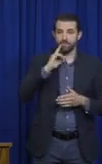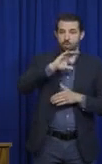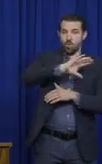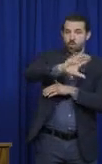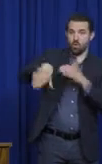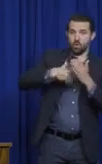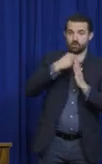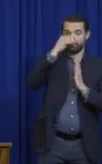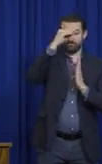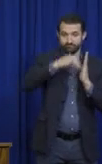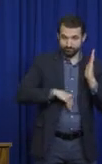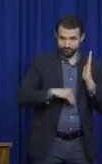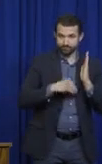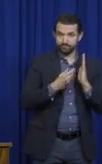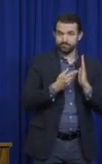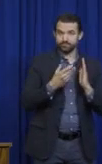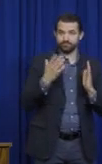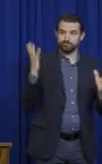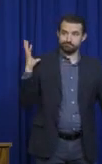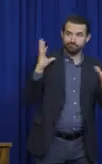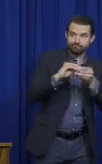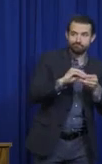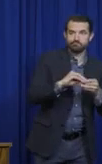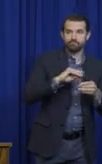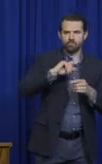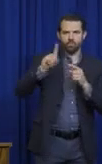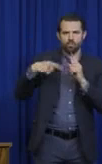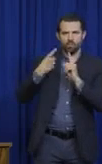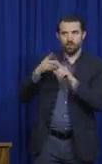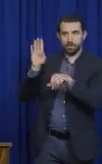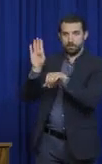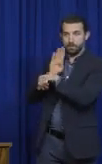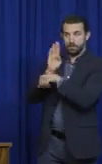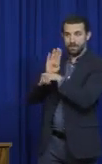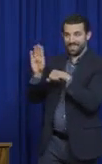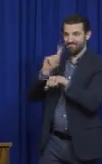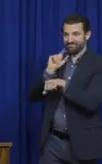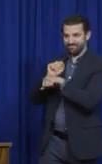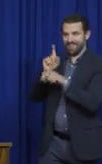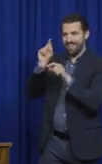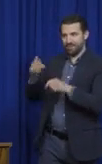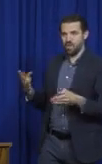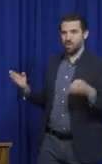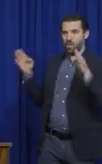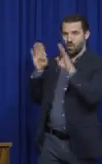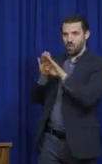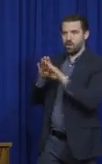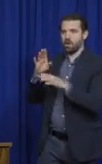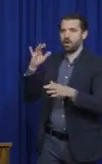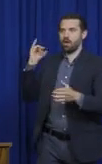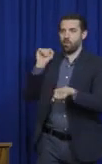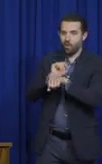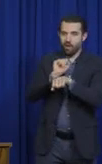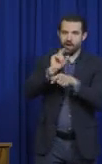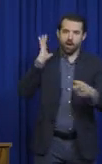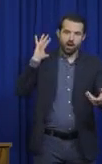date of the business closure or job separation caused by COVID-19 and the information that you provide